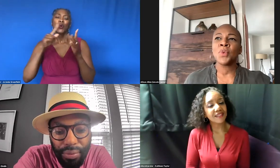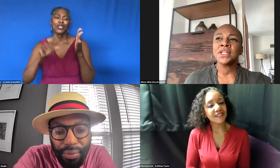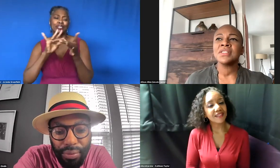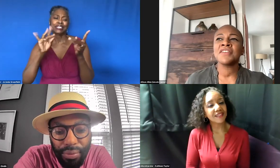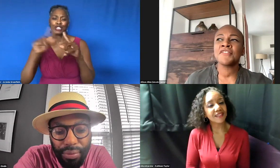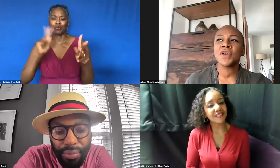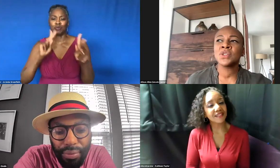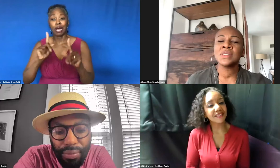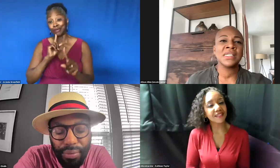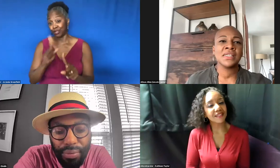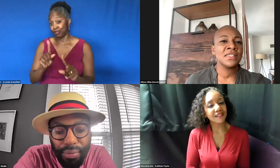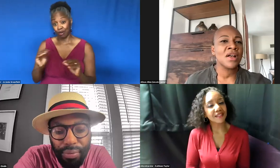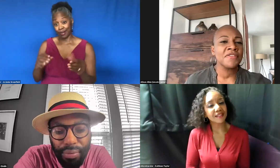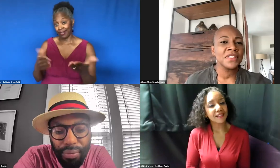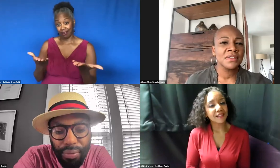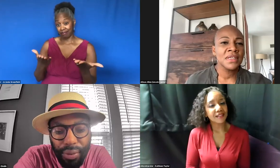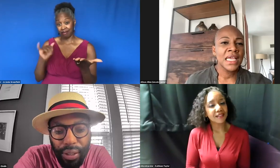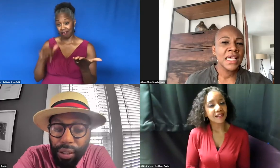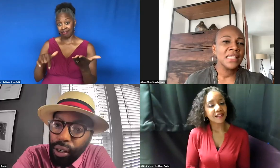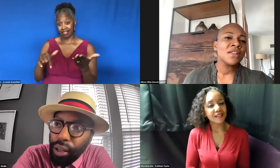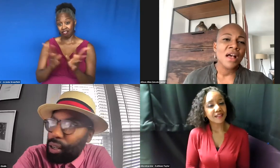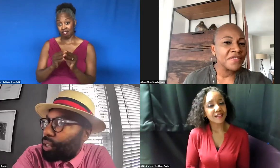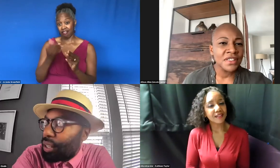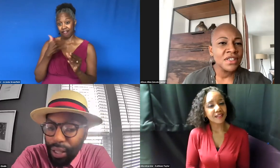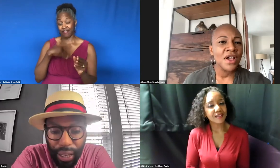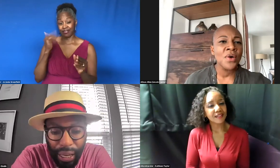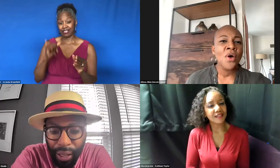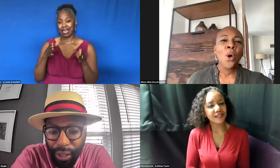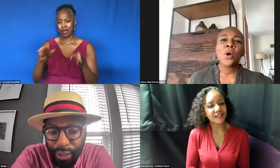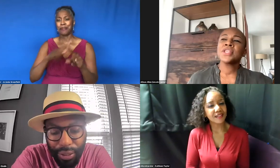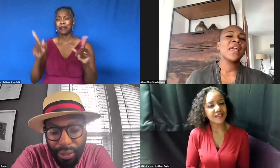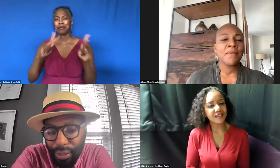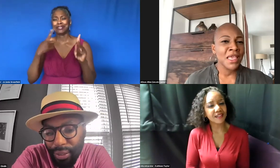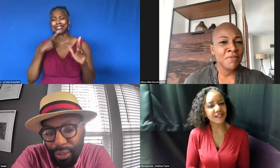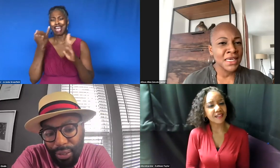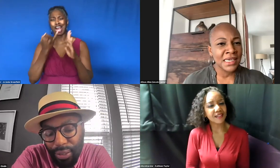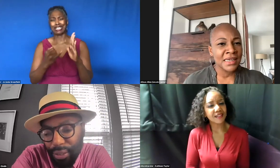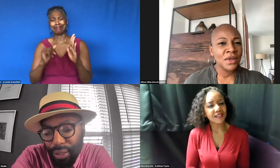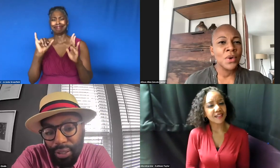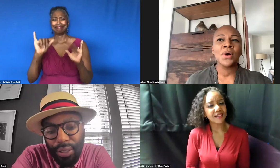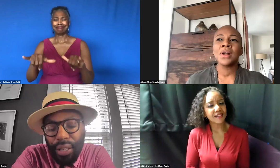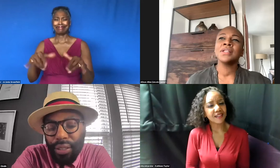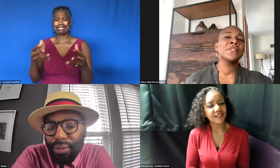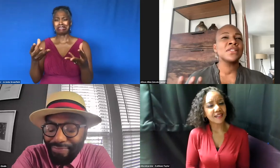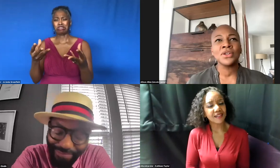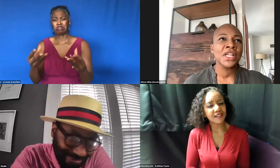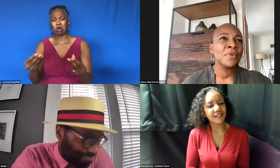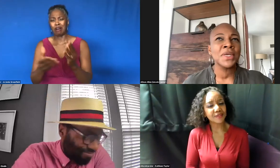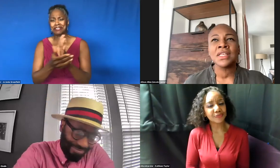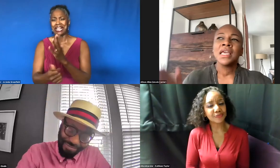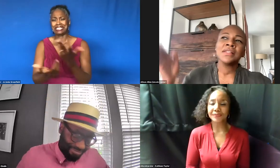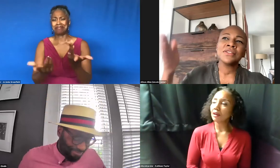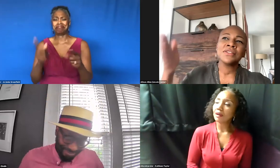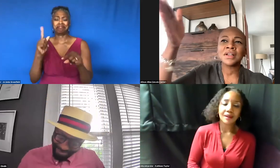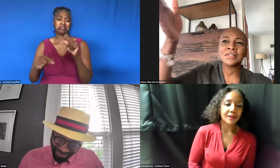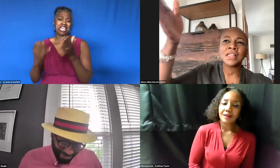way, but what do you say for folks who see it as soft? It's soft, you know? Or you can't make money in it. Or, you know, associated